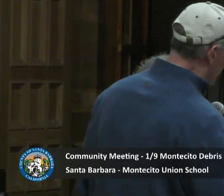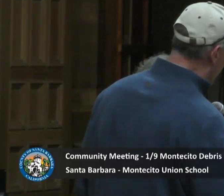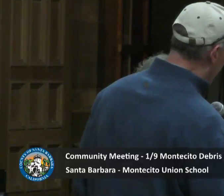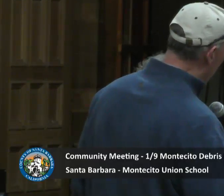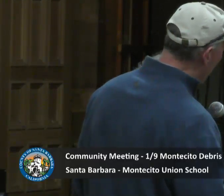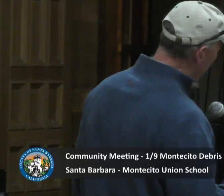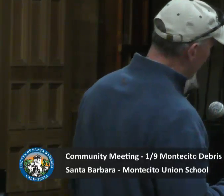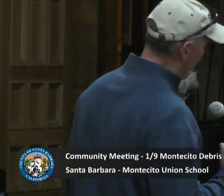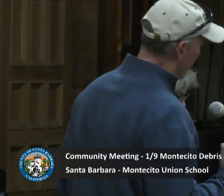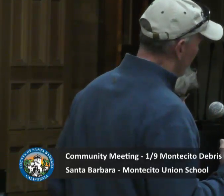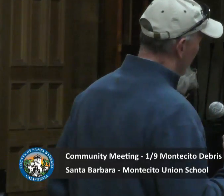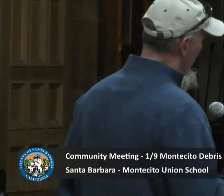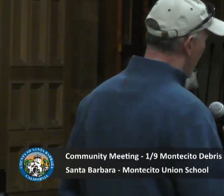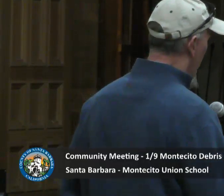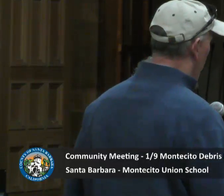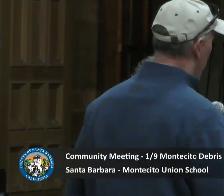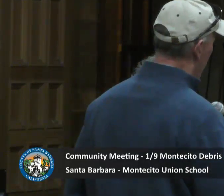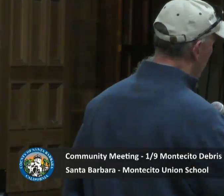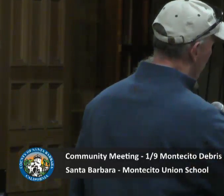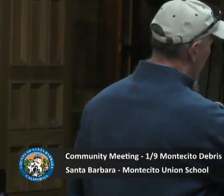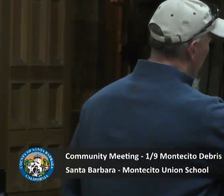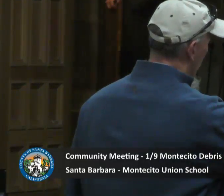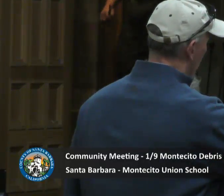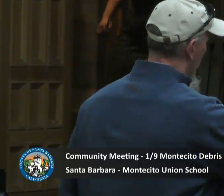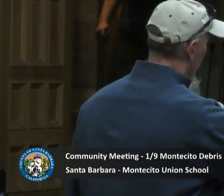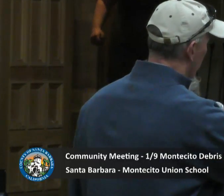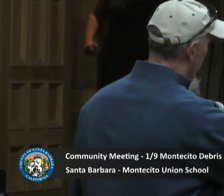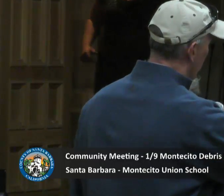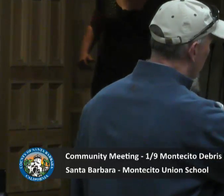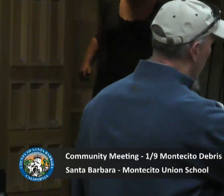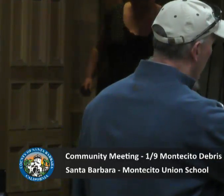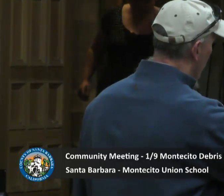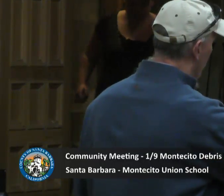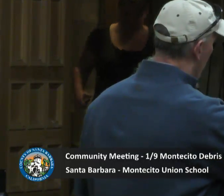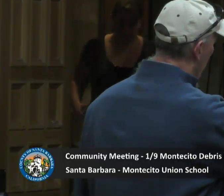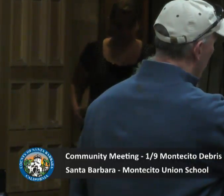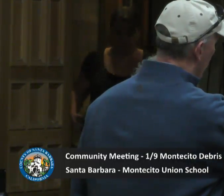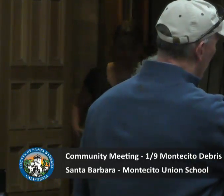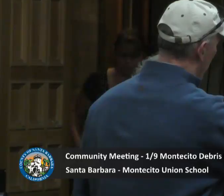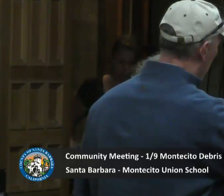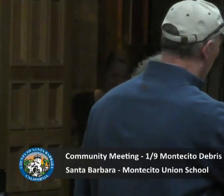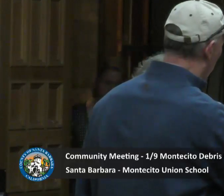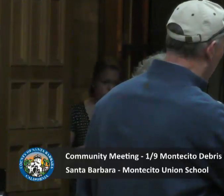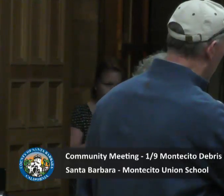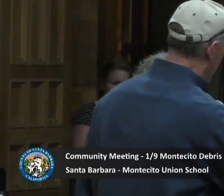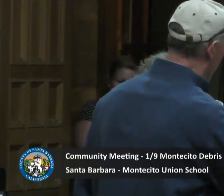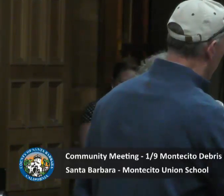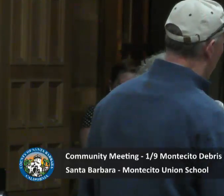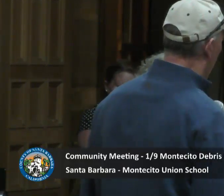My understanding, I'm not reservoir water